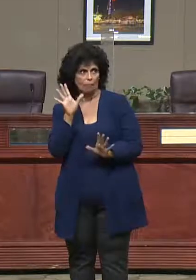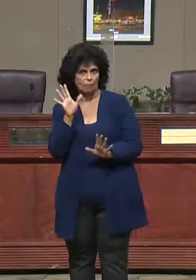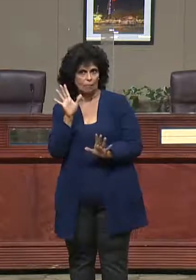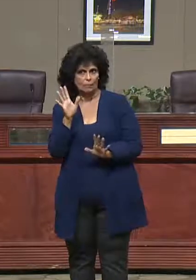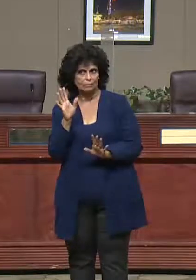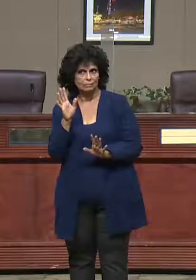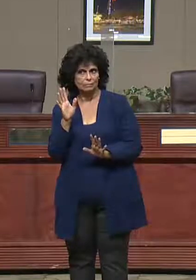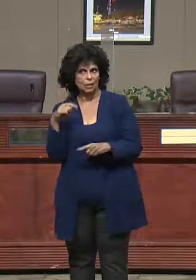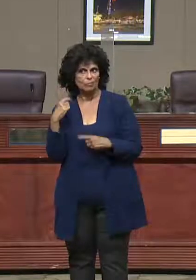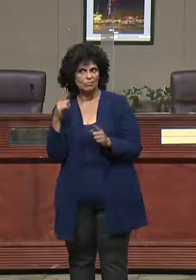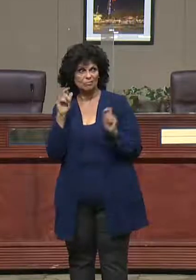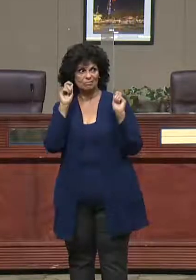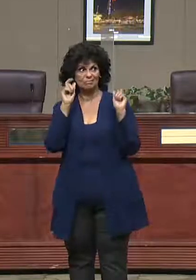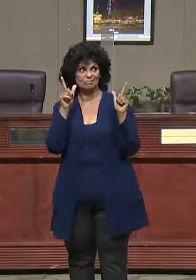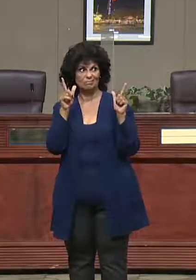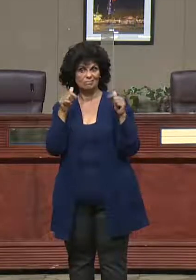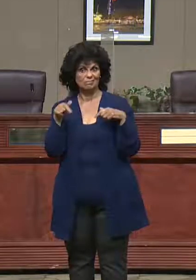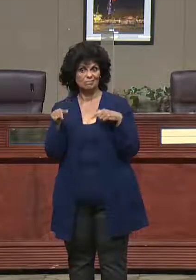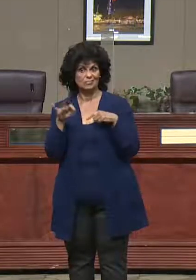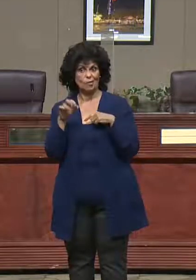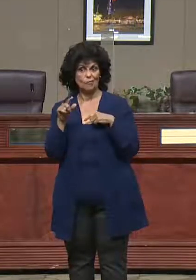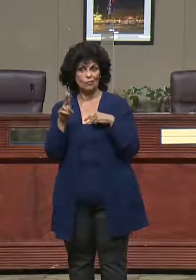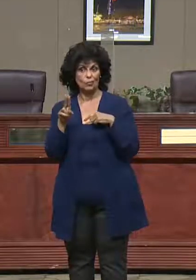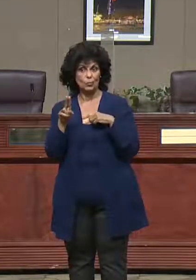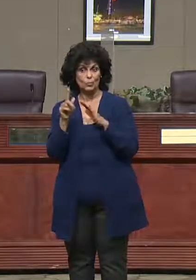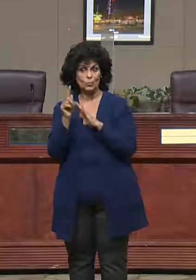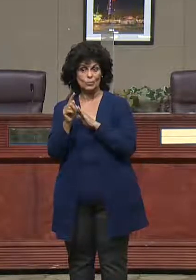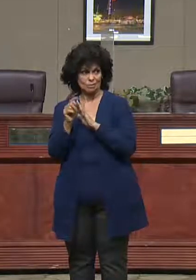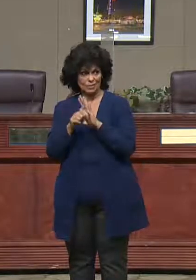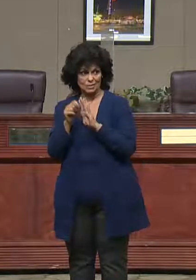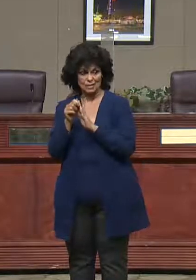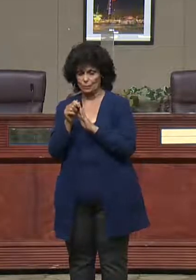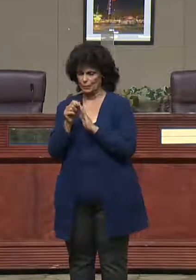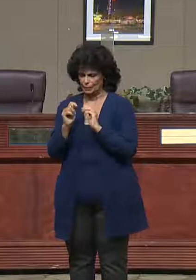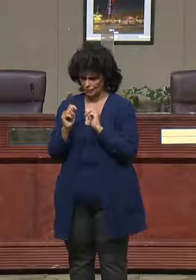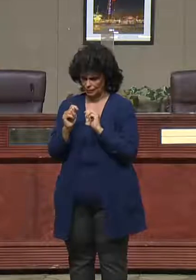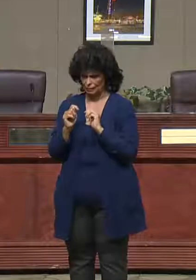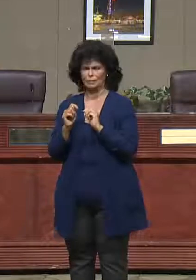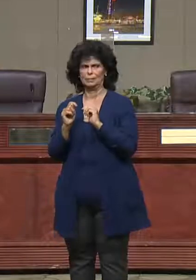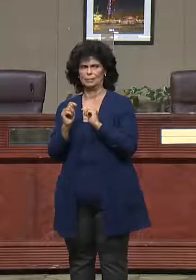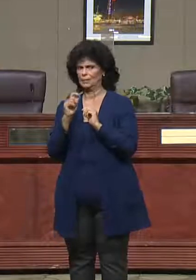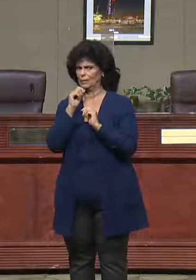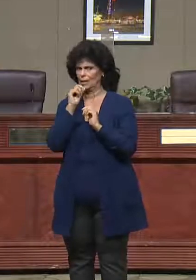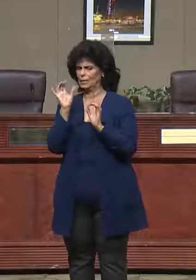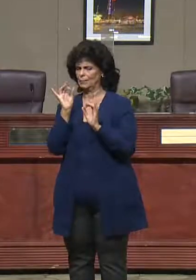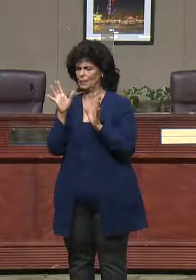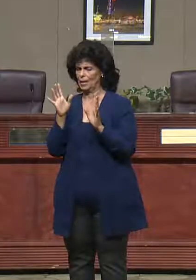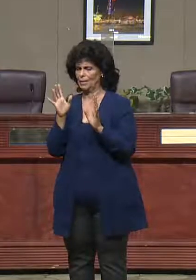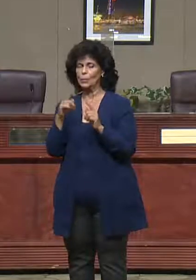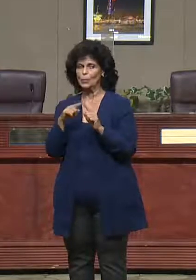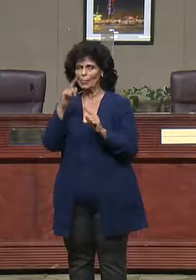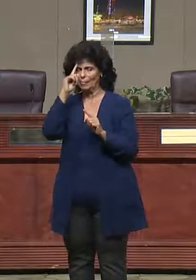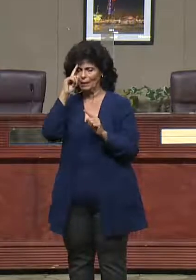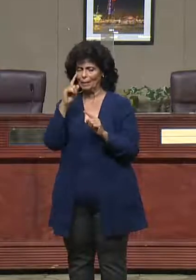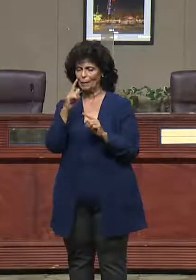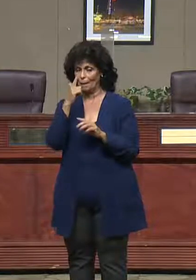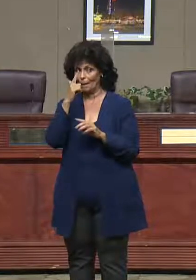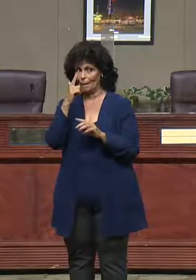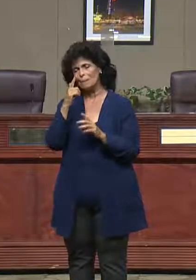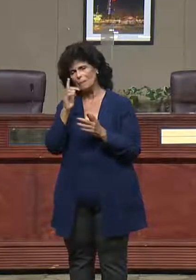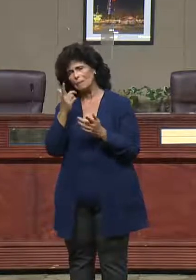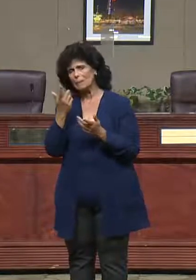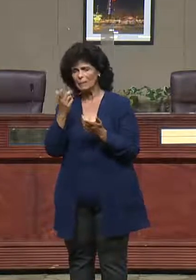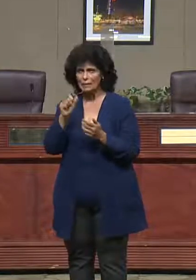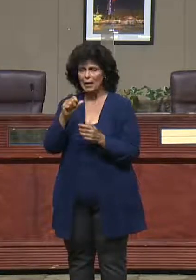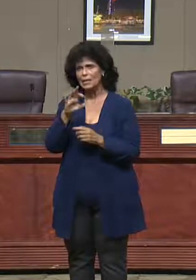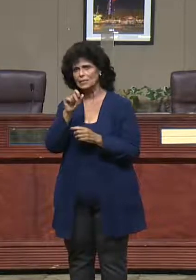flu season has been this season. Although the flu goes up and down, we think that the use of the mask has had an